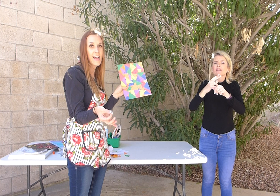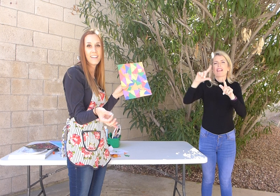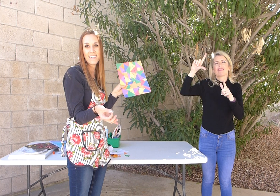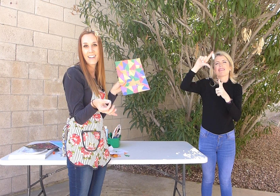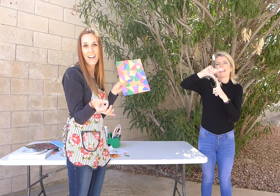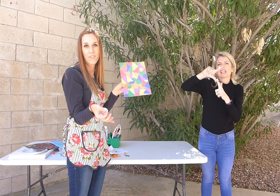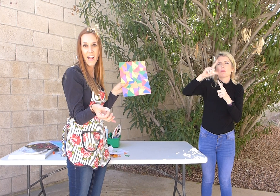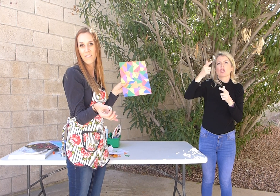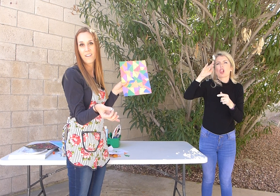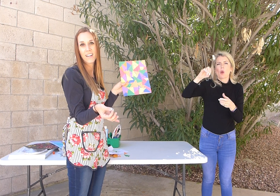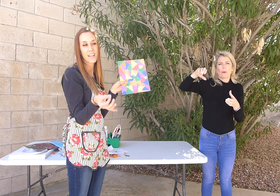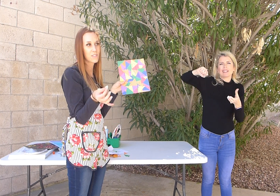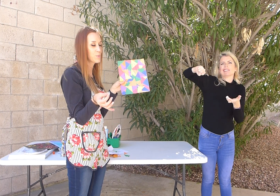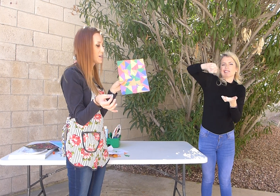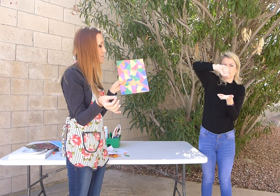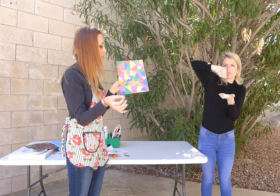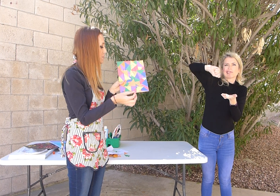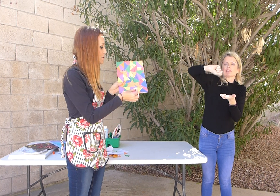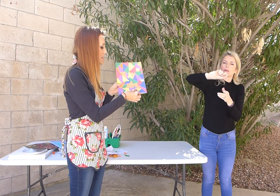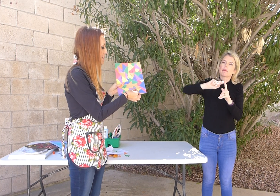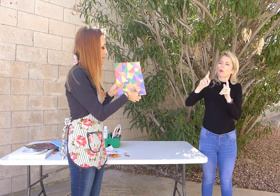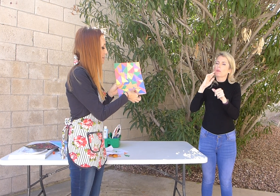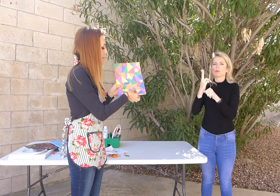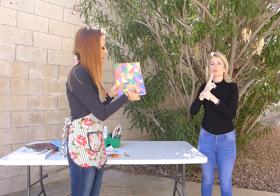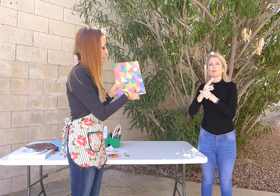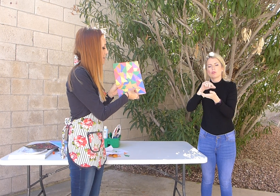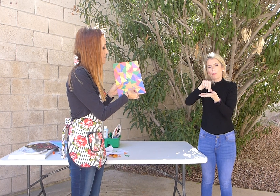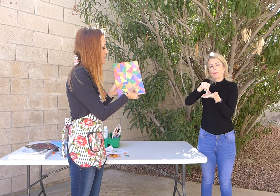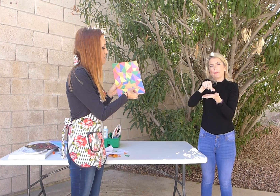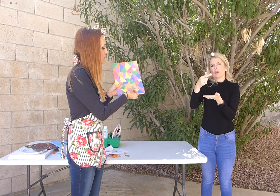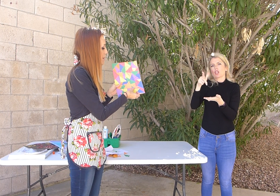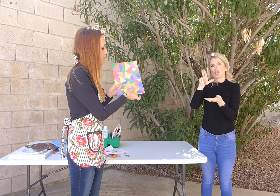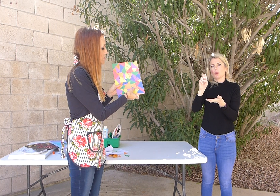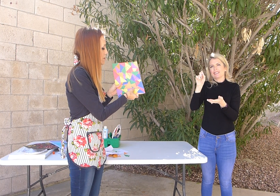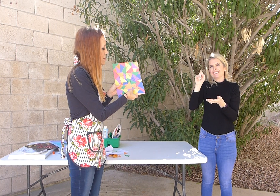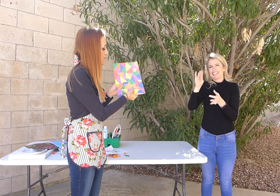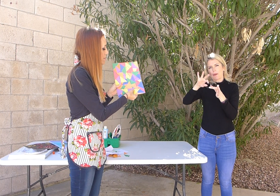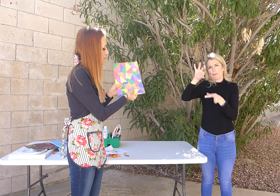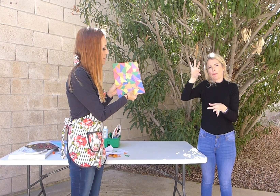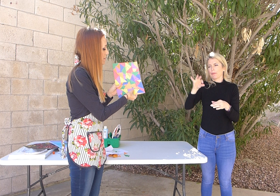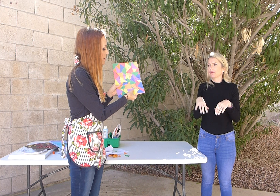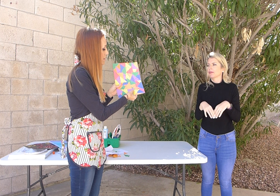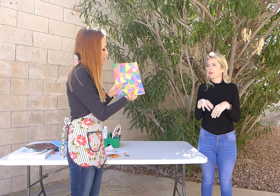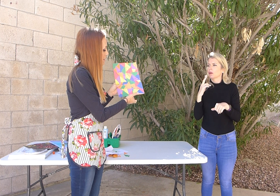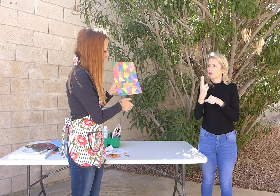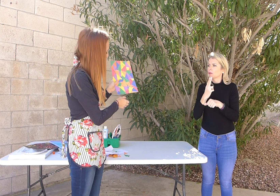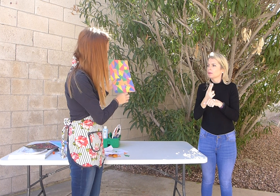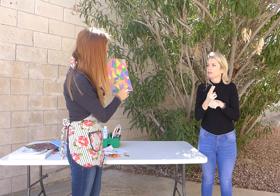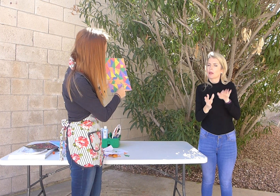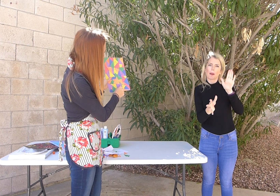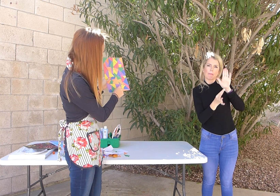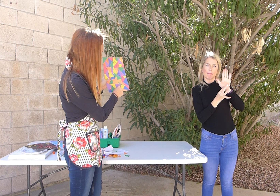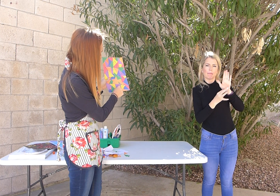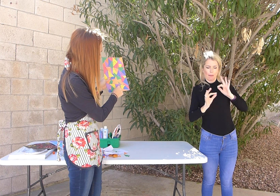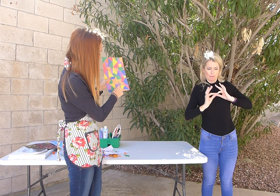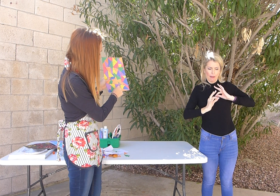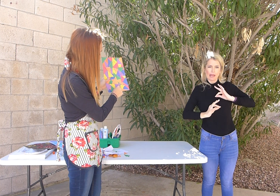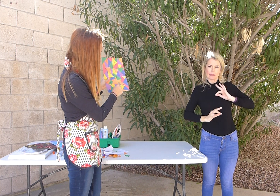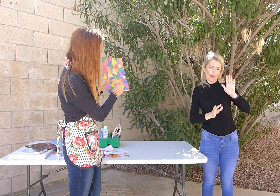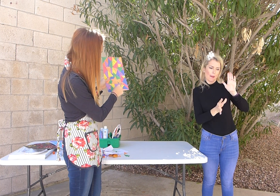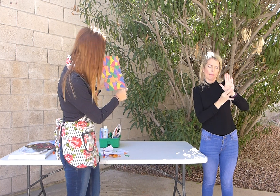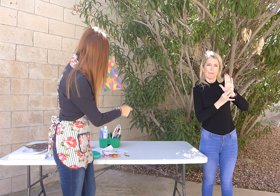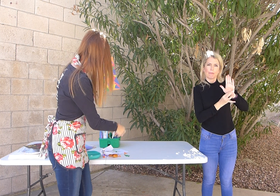But again, I don't have that right now, so we're going to use the glue stick. And I'm just going to use a button to show you. I put the button where the